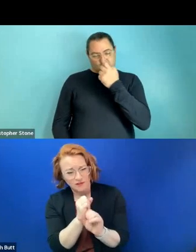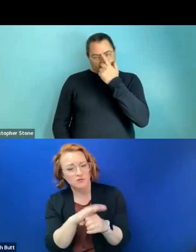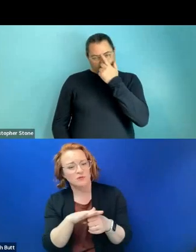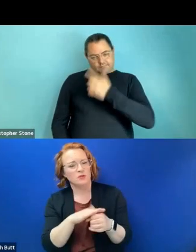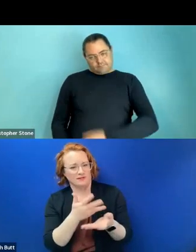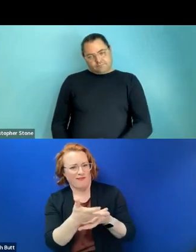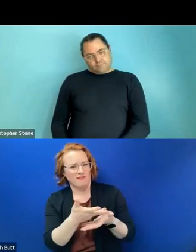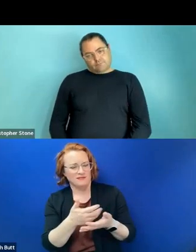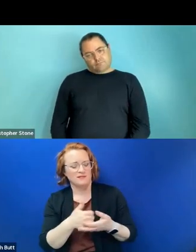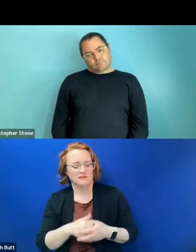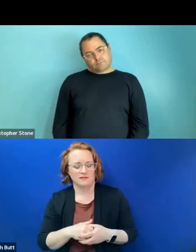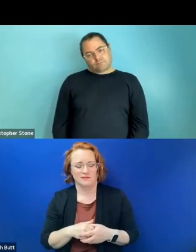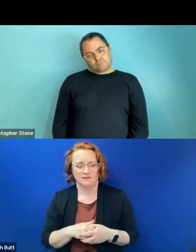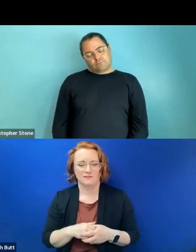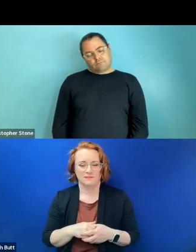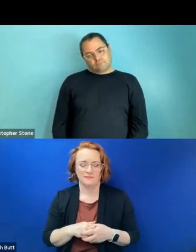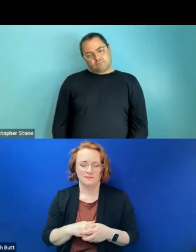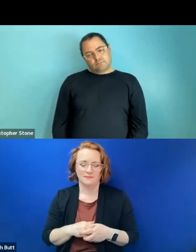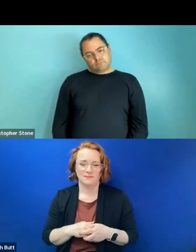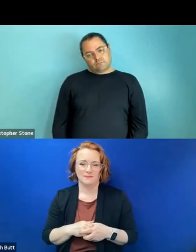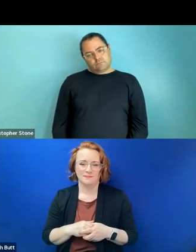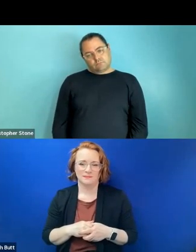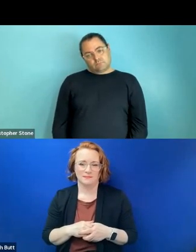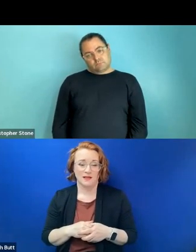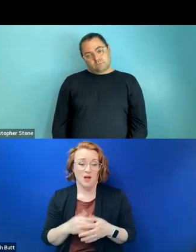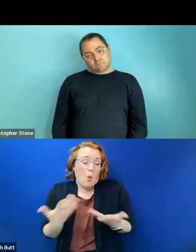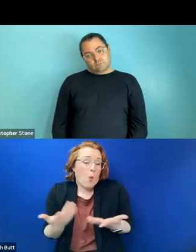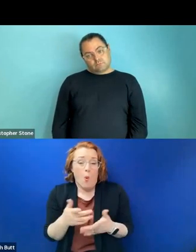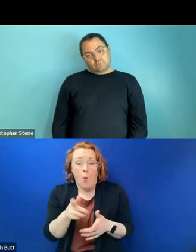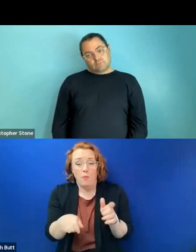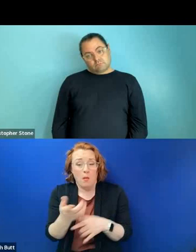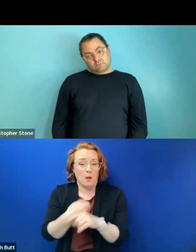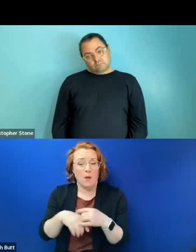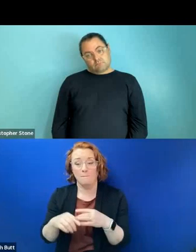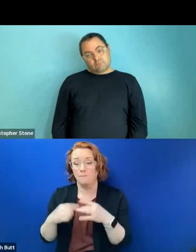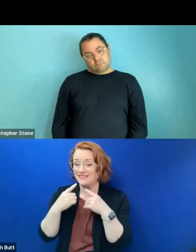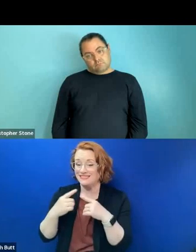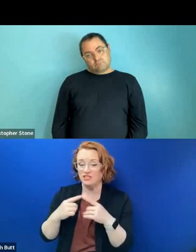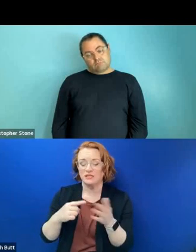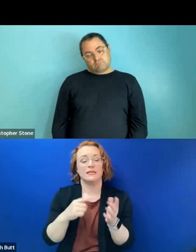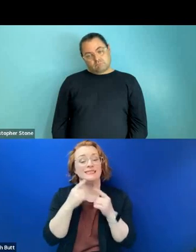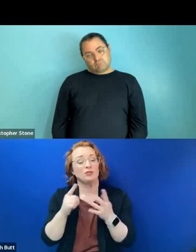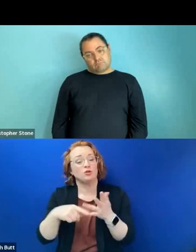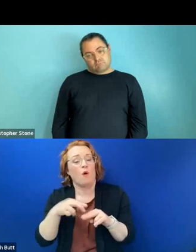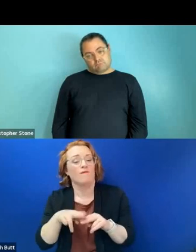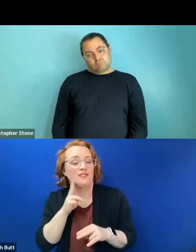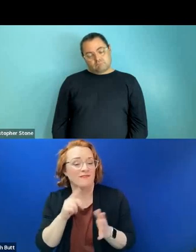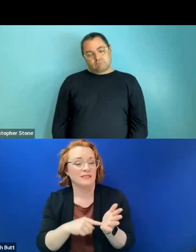situation. Yeah. Yeah, or people become teachers of the deaf, for example. That happens as